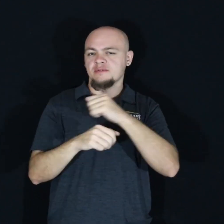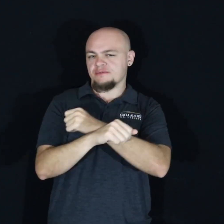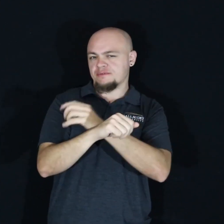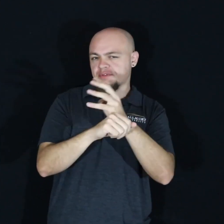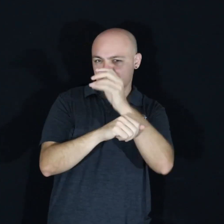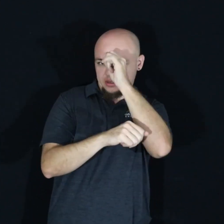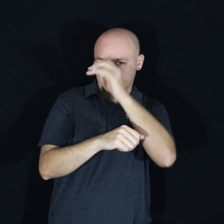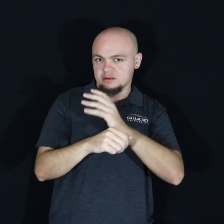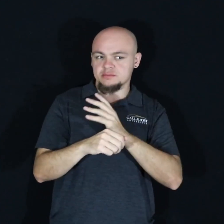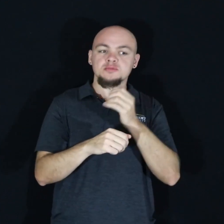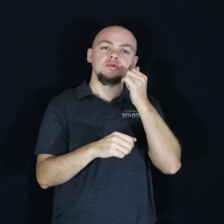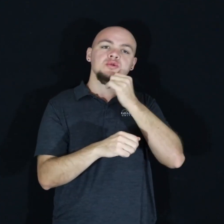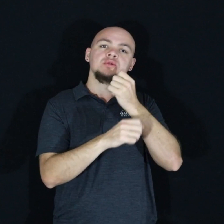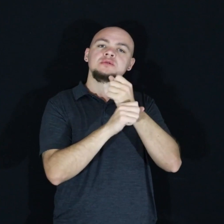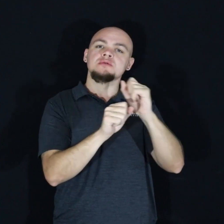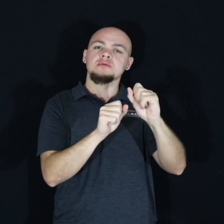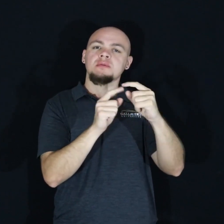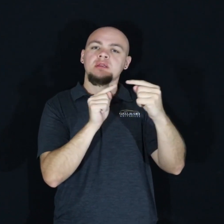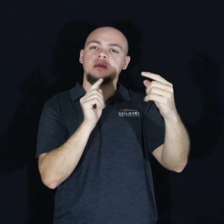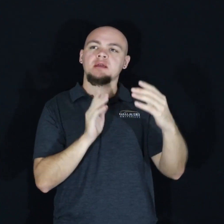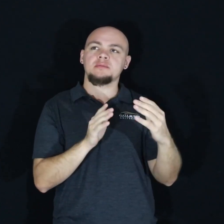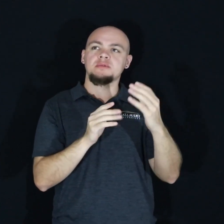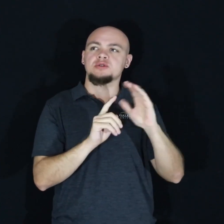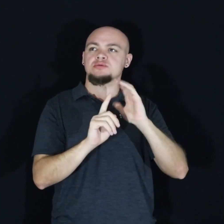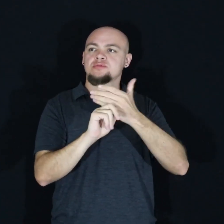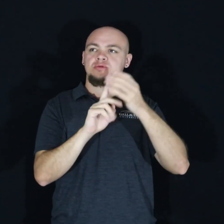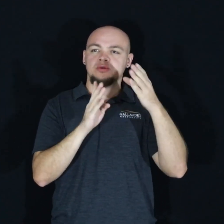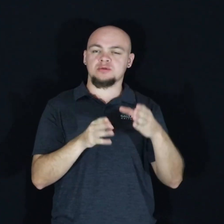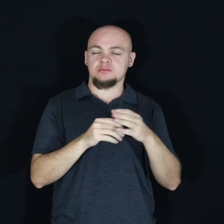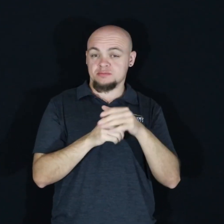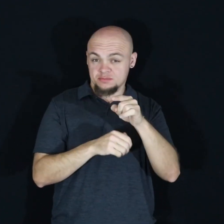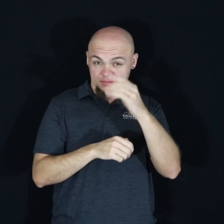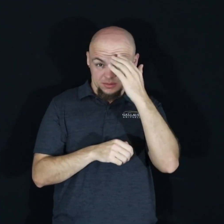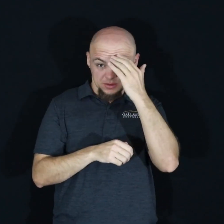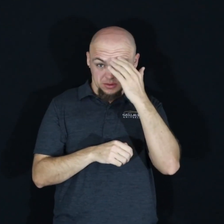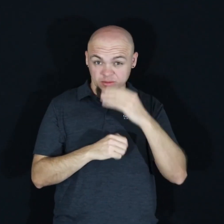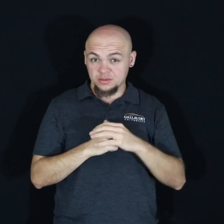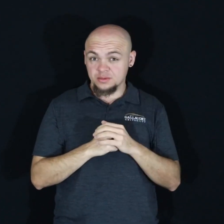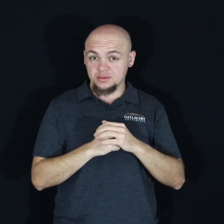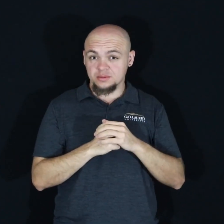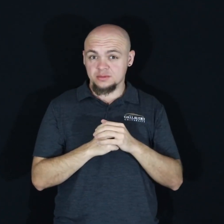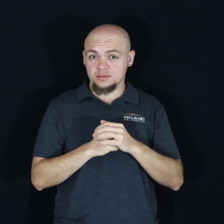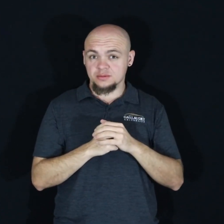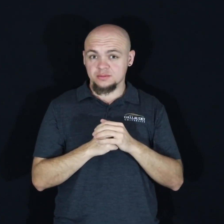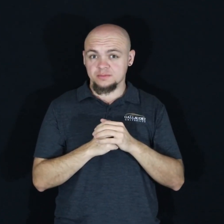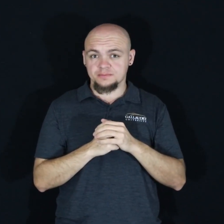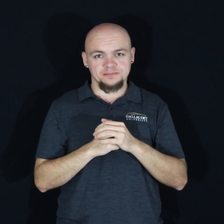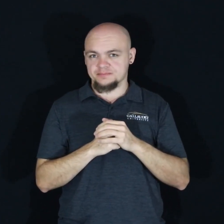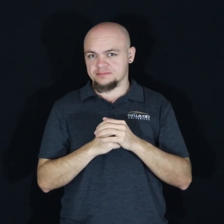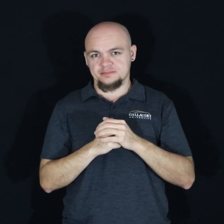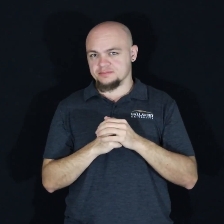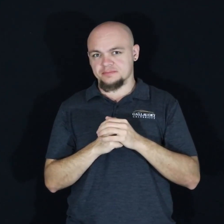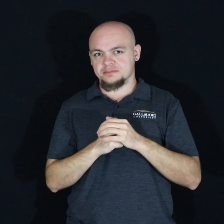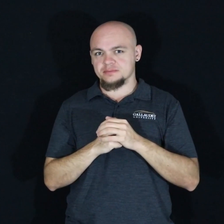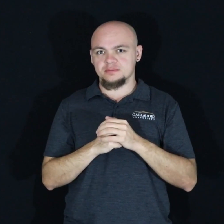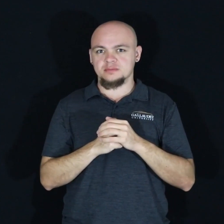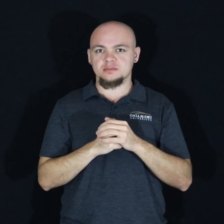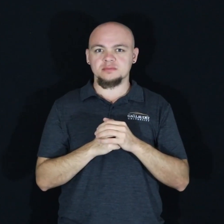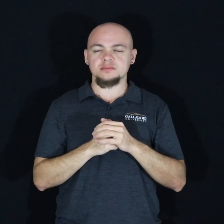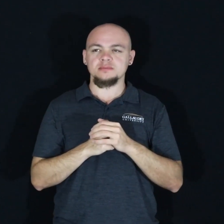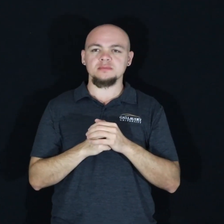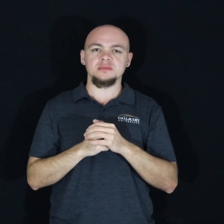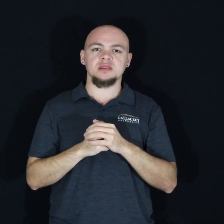by dressing up as the enemy's guards. Do you know what I'm talking about? Yeah.